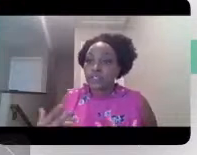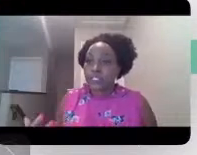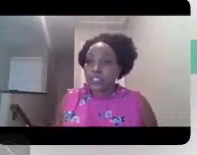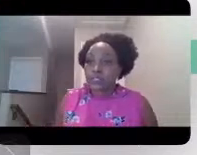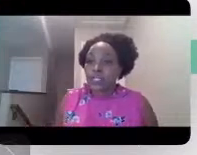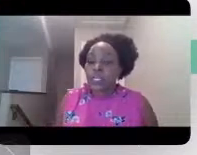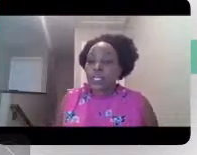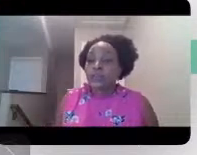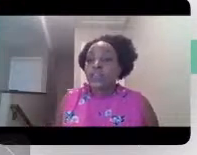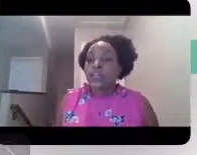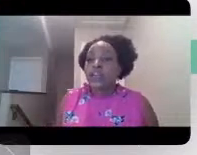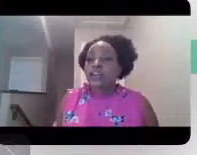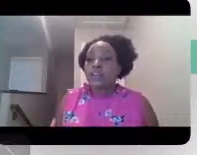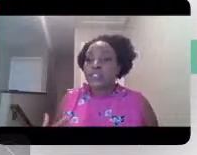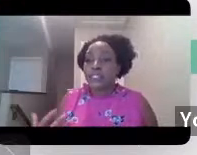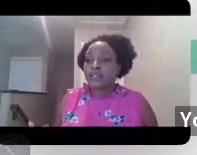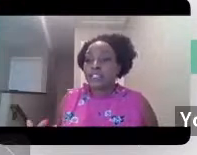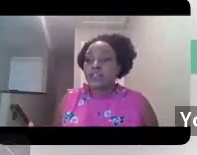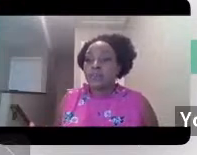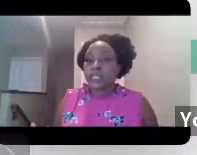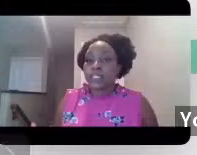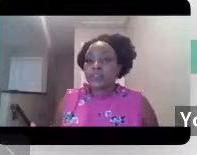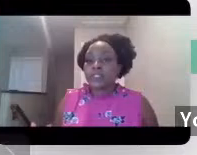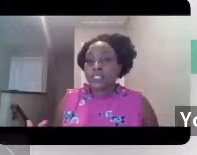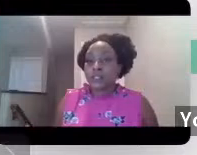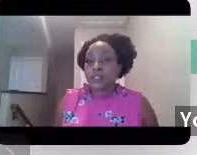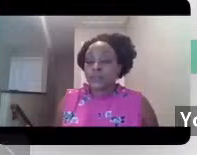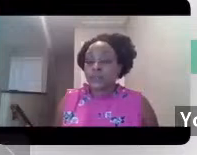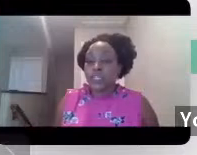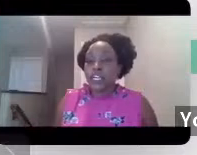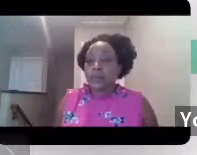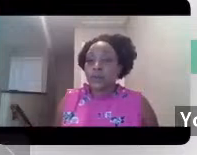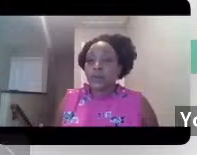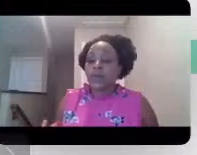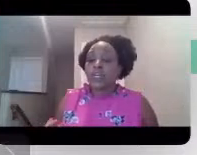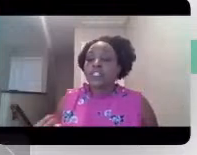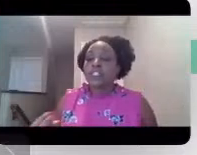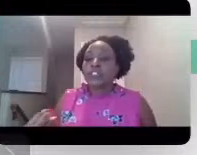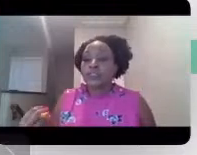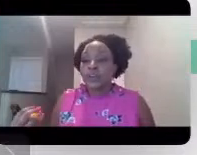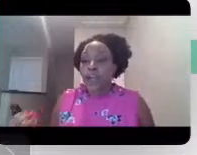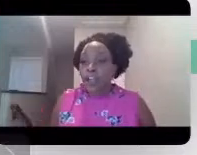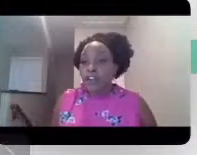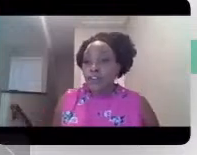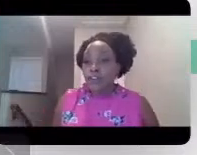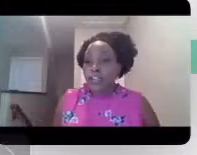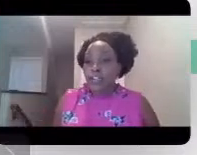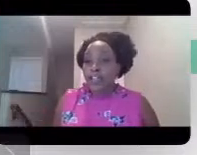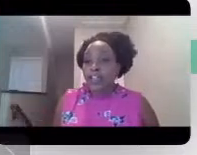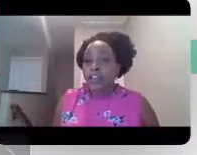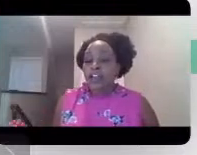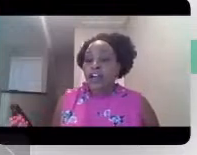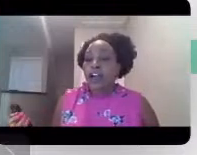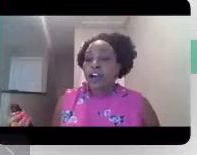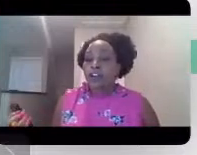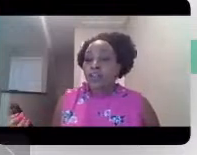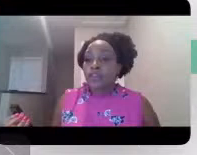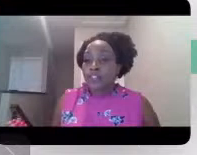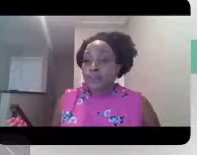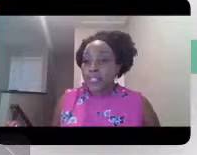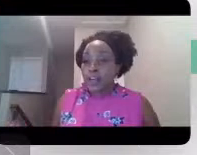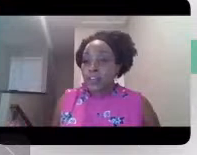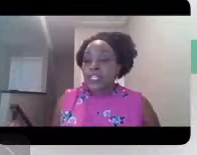social skills? Do they have the self-determination skills to be able to advocate